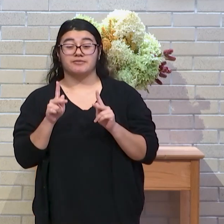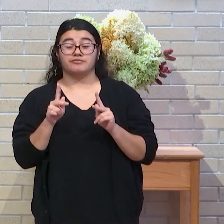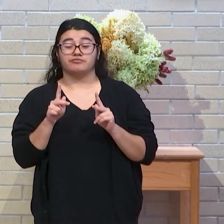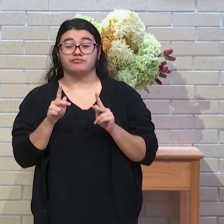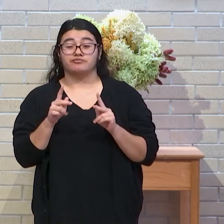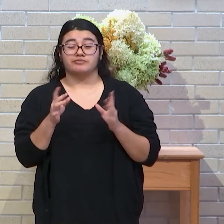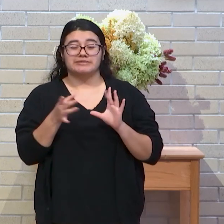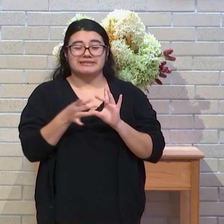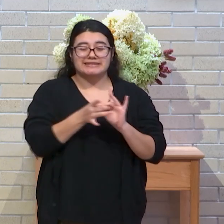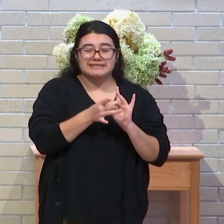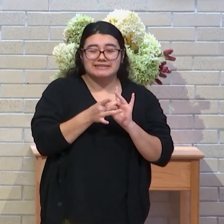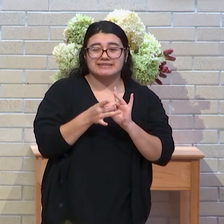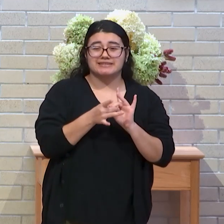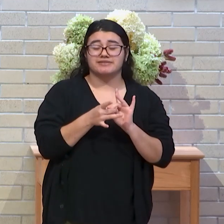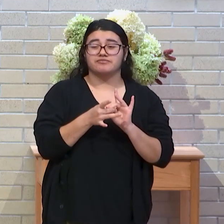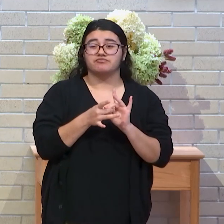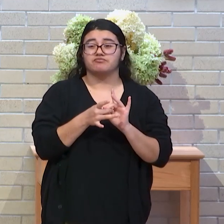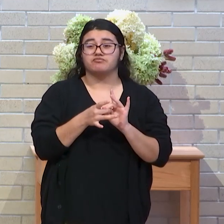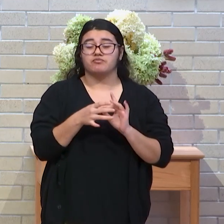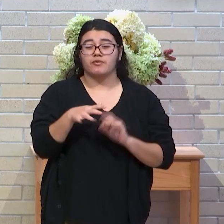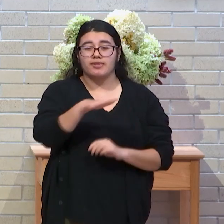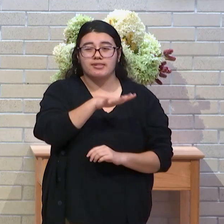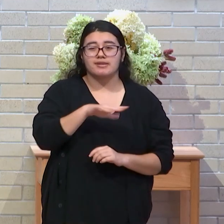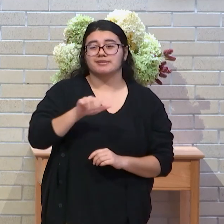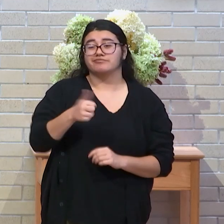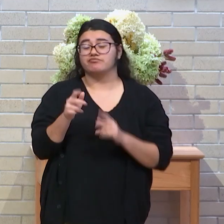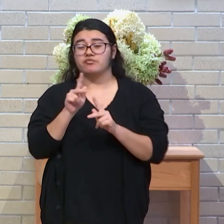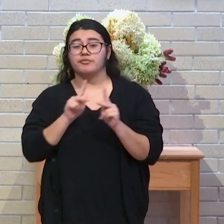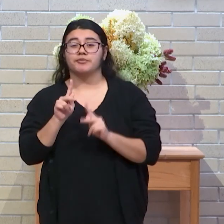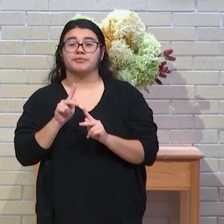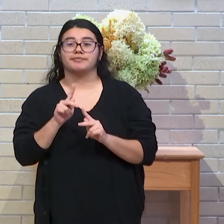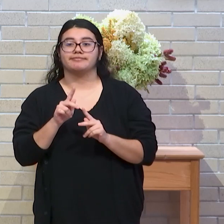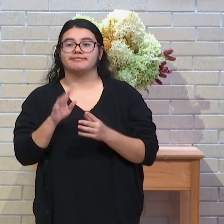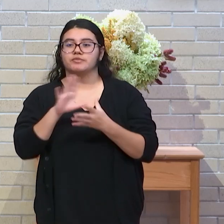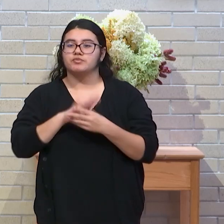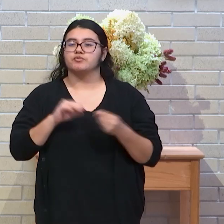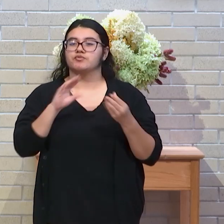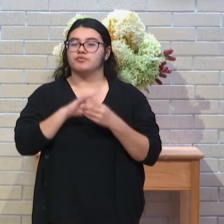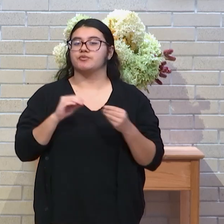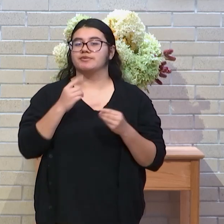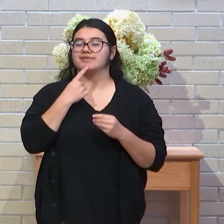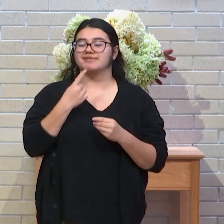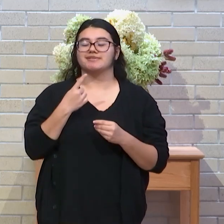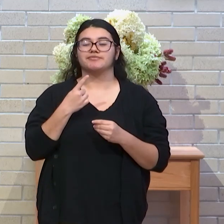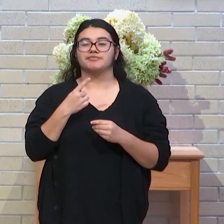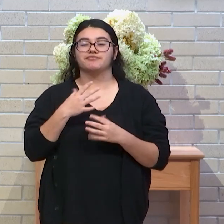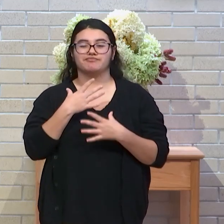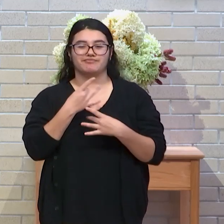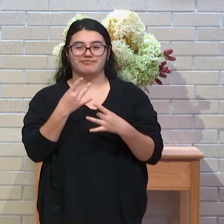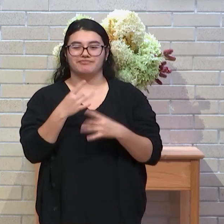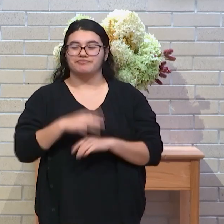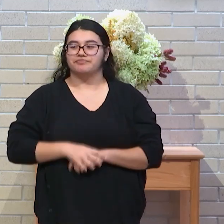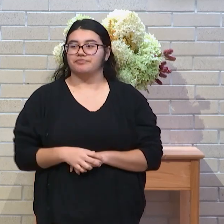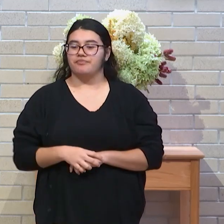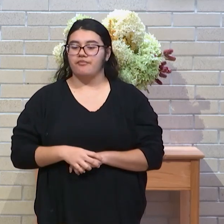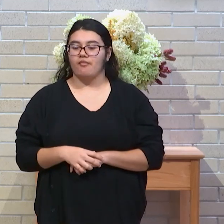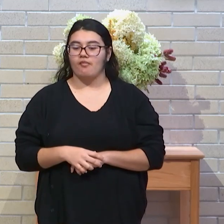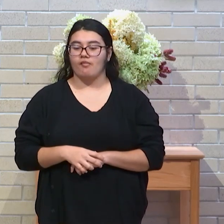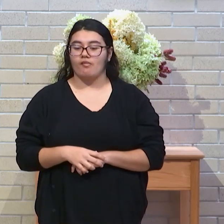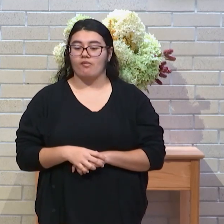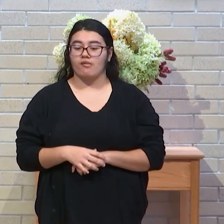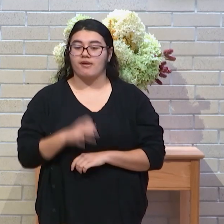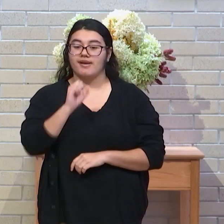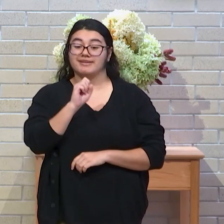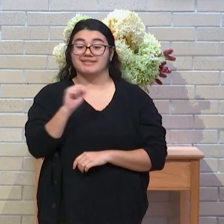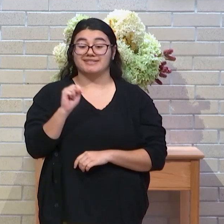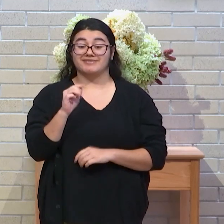that you'll hold for the rest of your life, and have stories for years to come. While I did have struggles on SST, I reminded myself